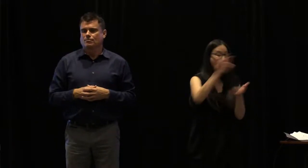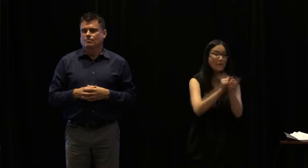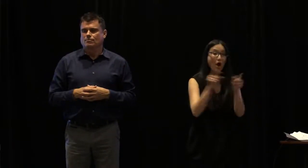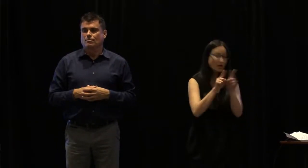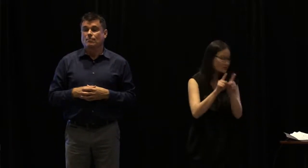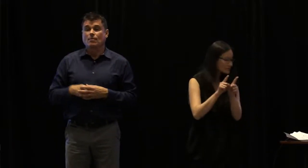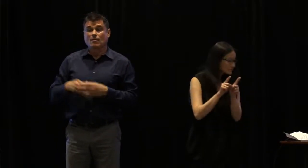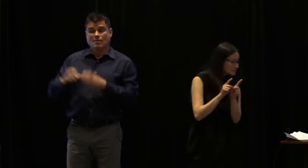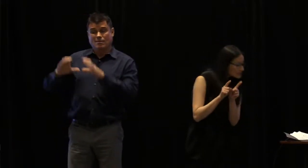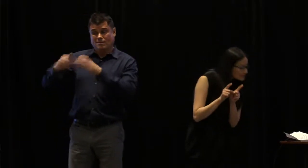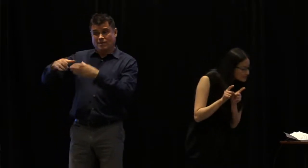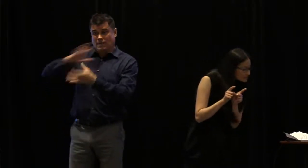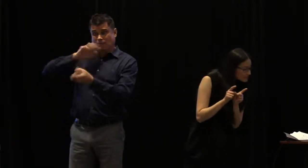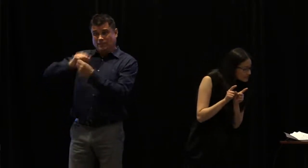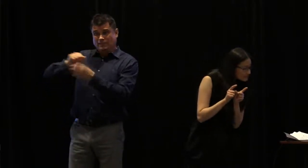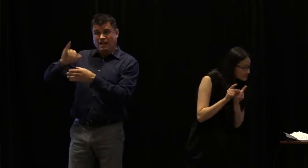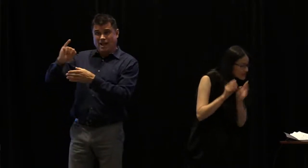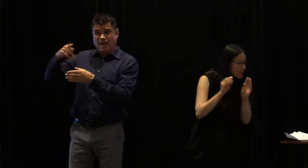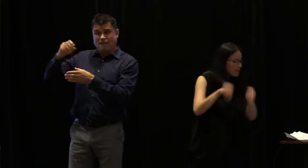And the IBPOC committee